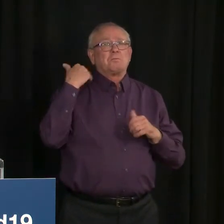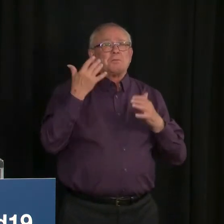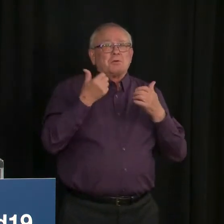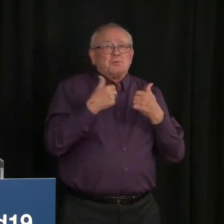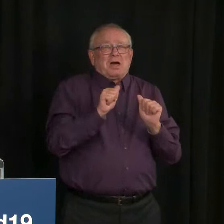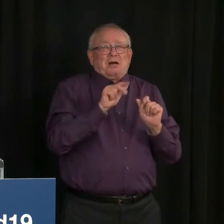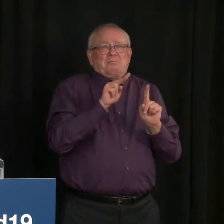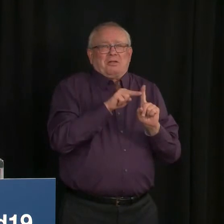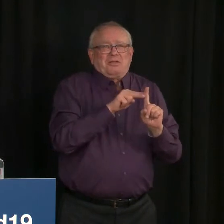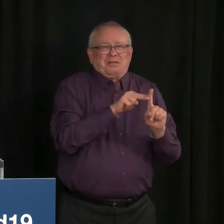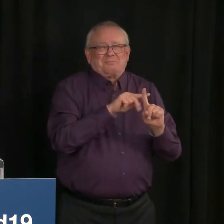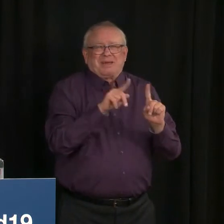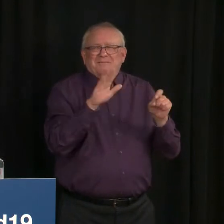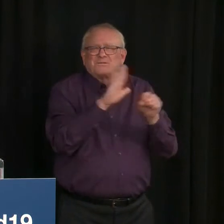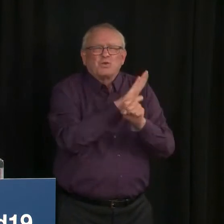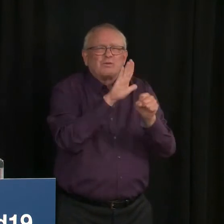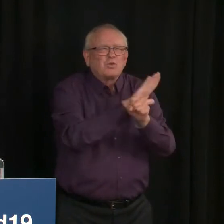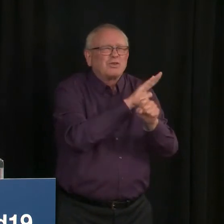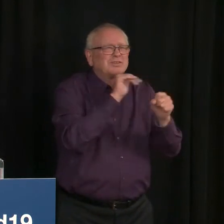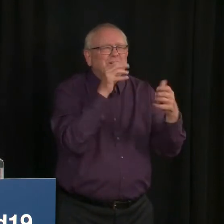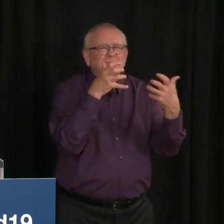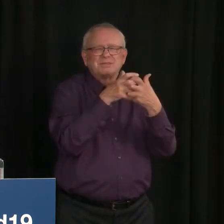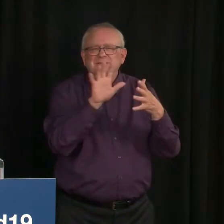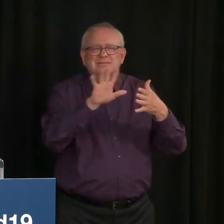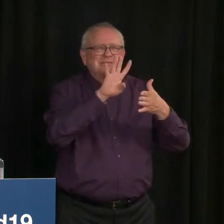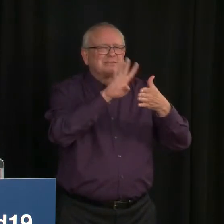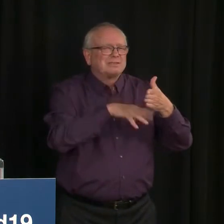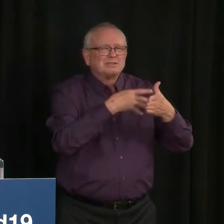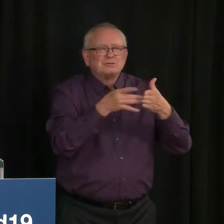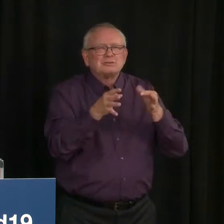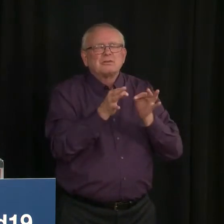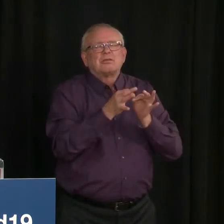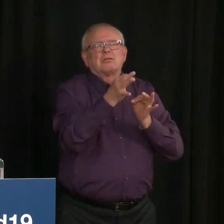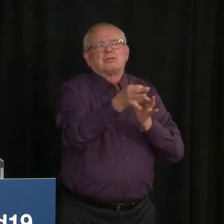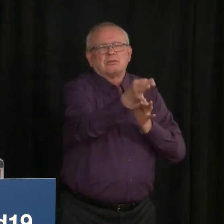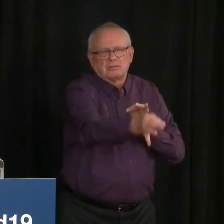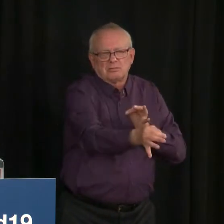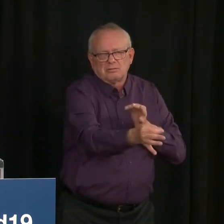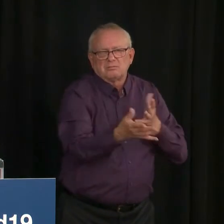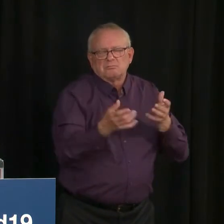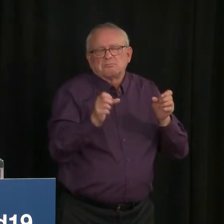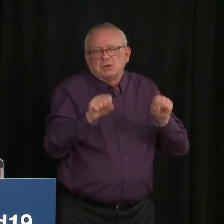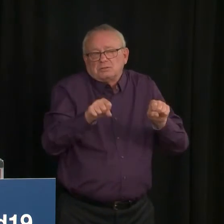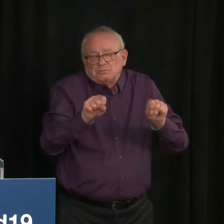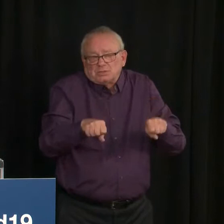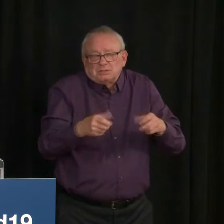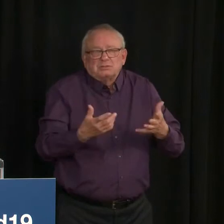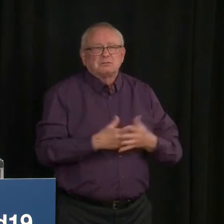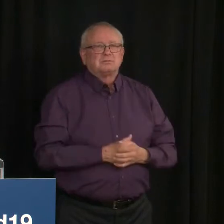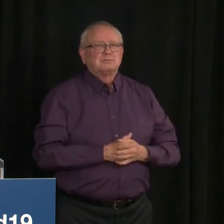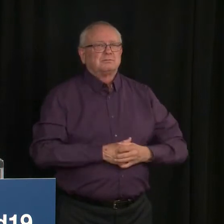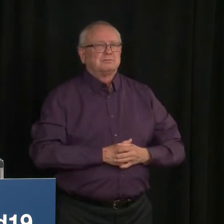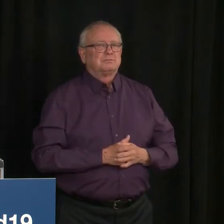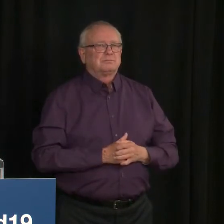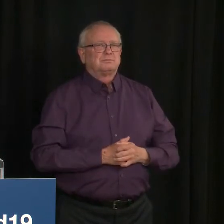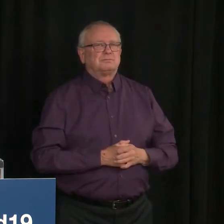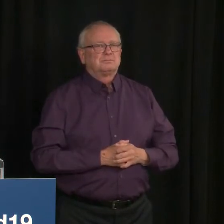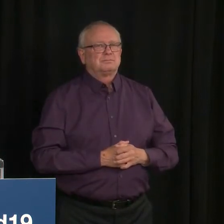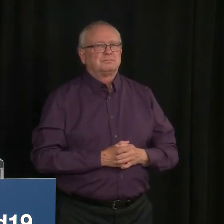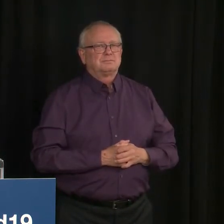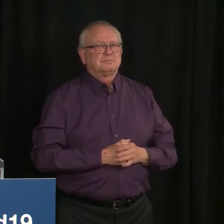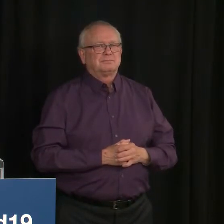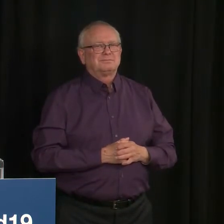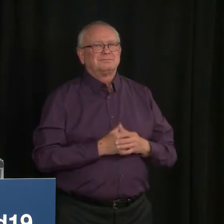wasn't an appointment that was conveniently available at that particular moment in time, maybe sort of put that on pause and went to do other things. And this